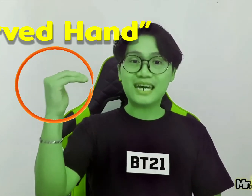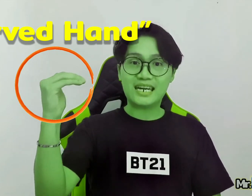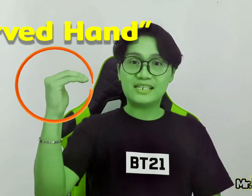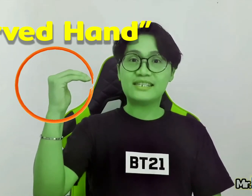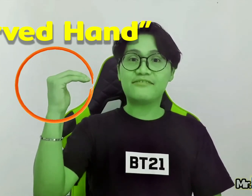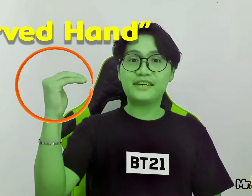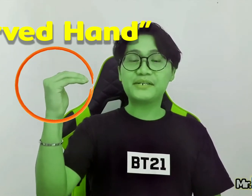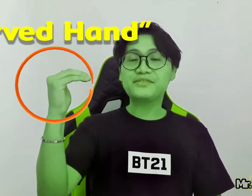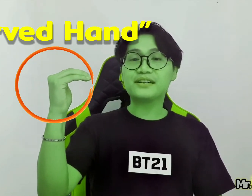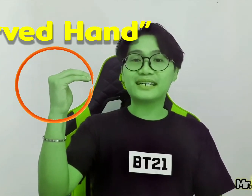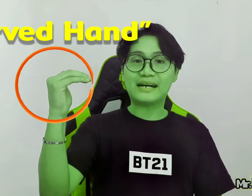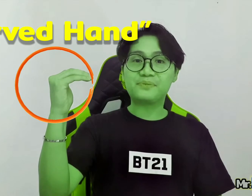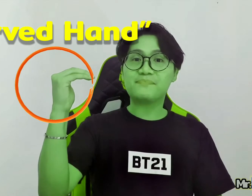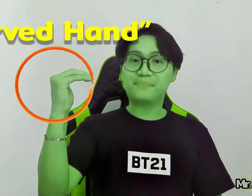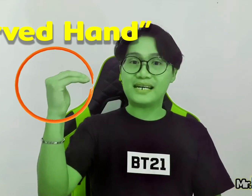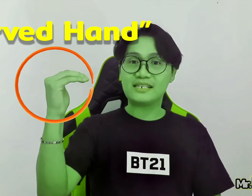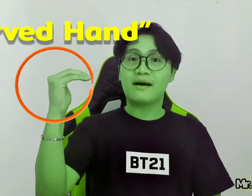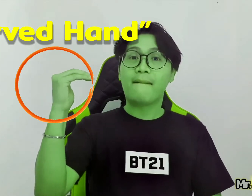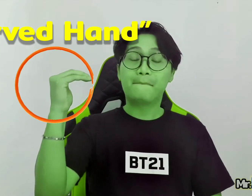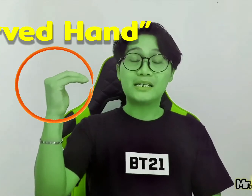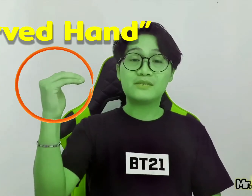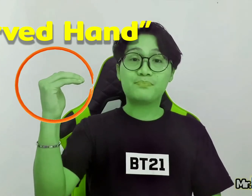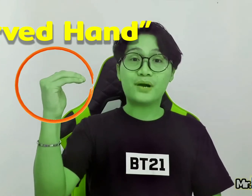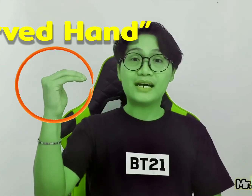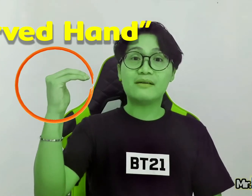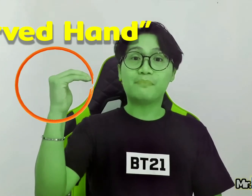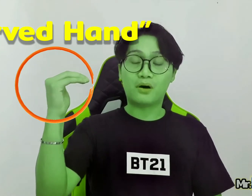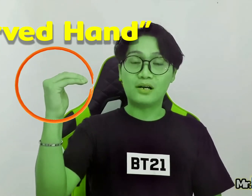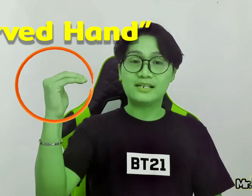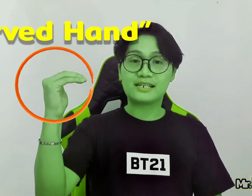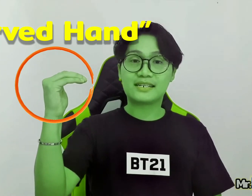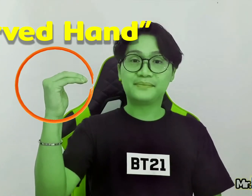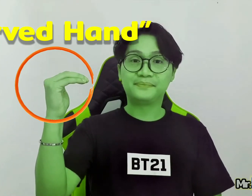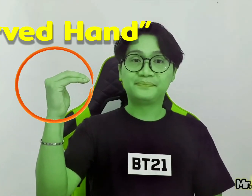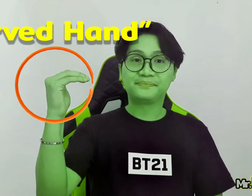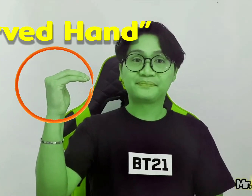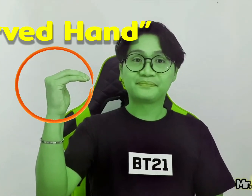case the fingers are kept bent but spread apart.